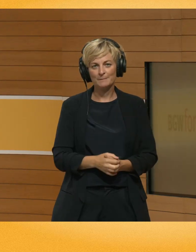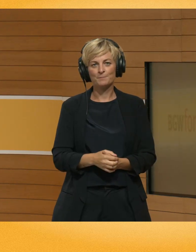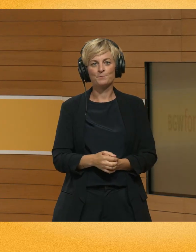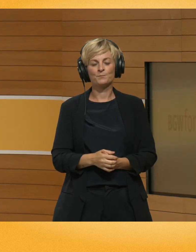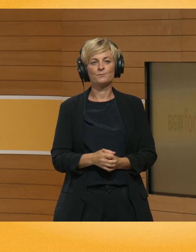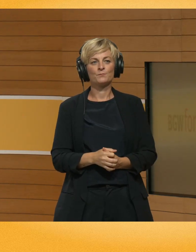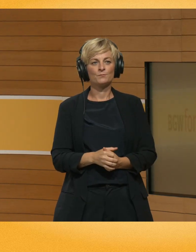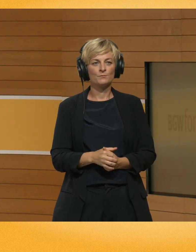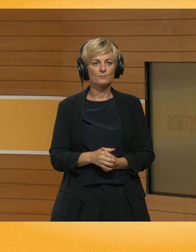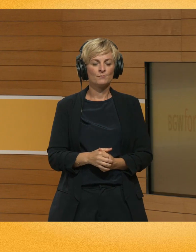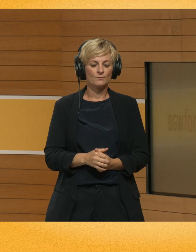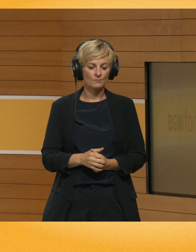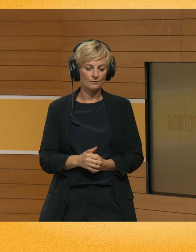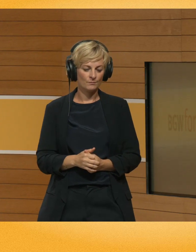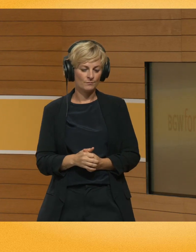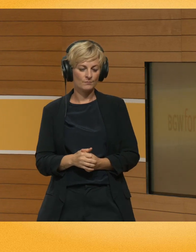the